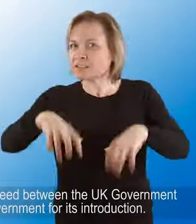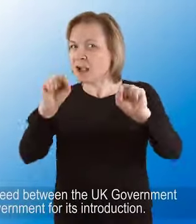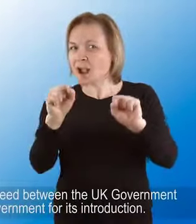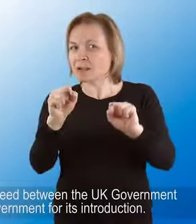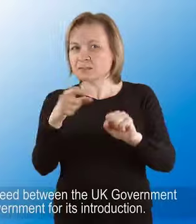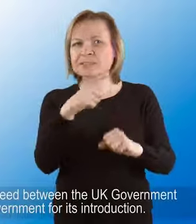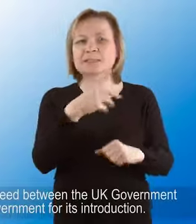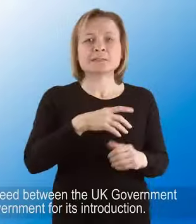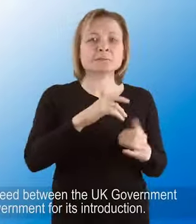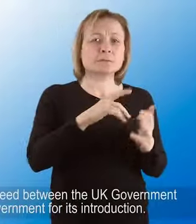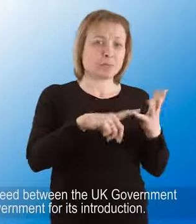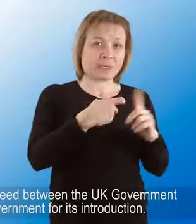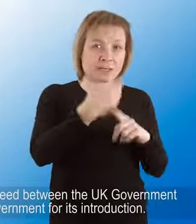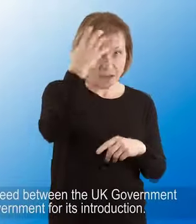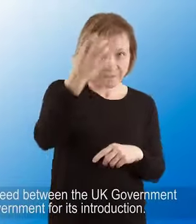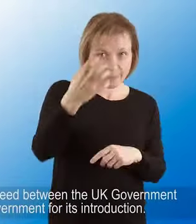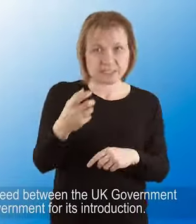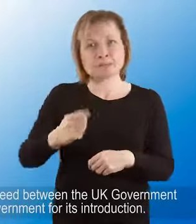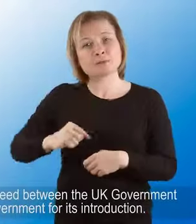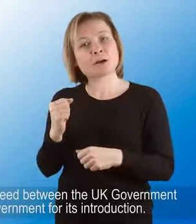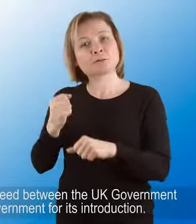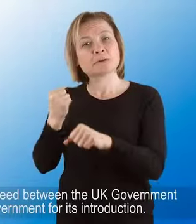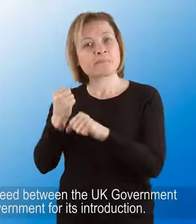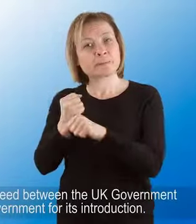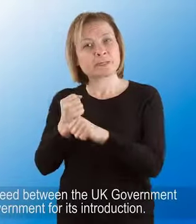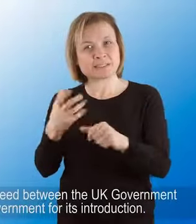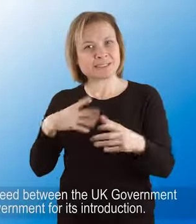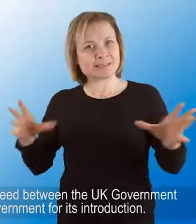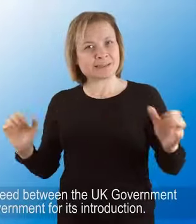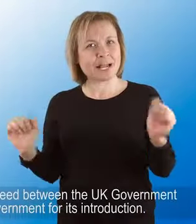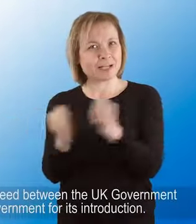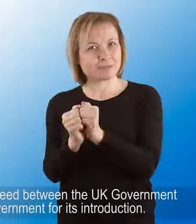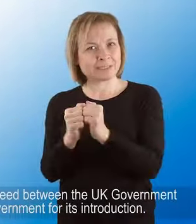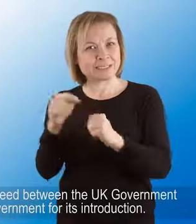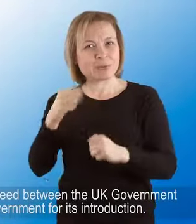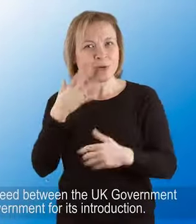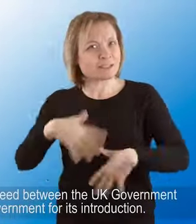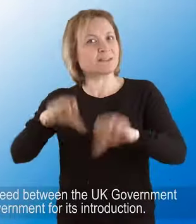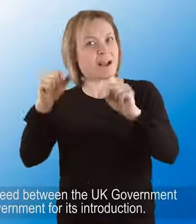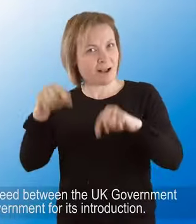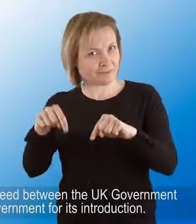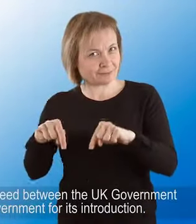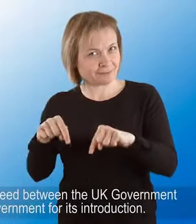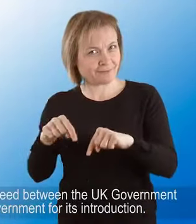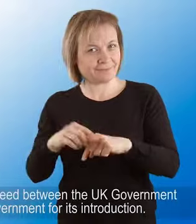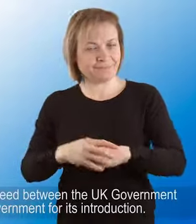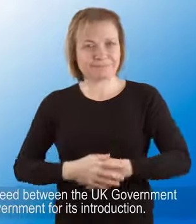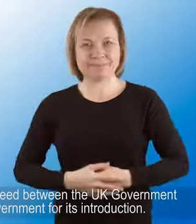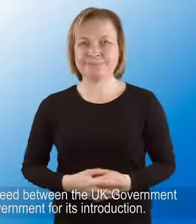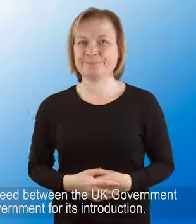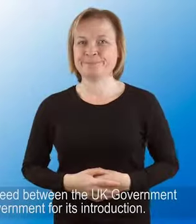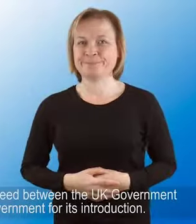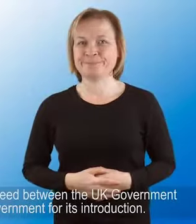Once a new date is agreed between the UK Government and Scottish Government for its introduction.